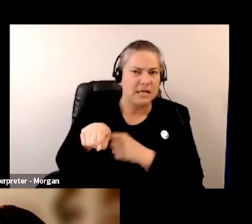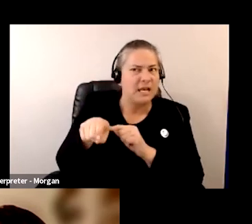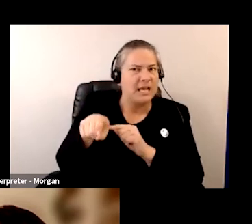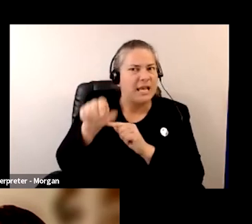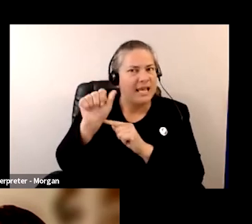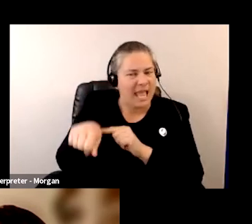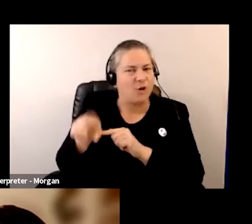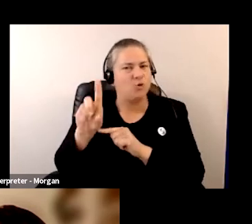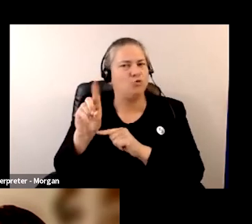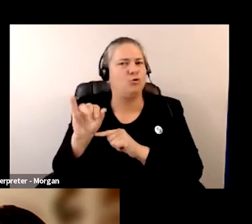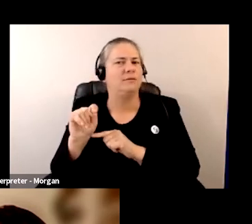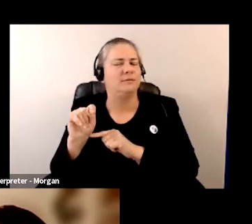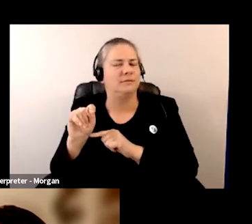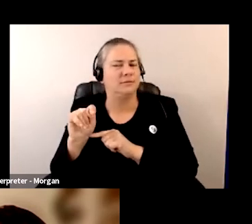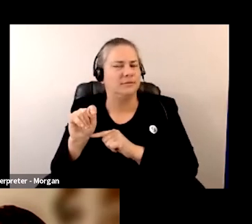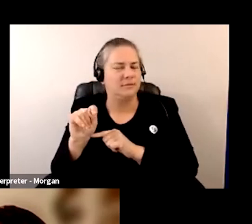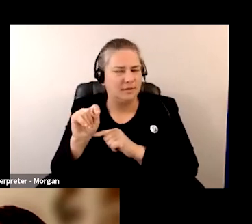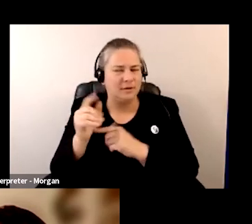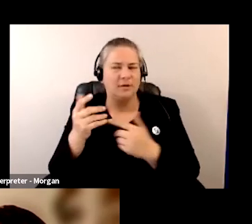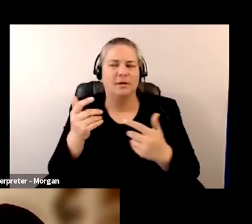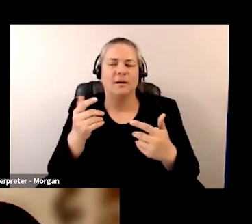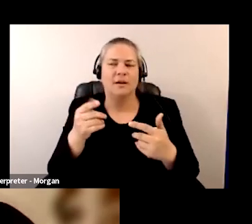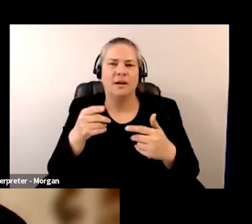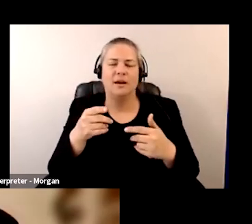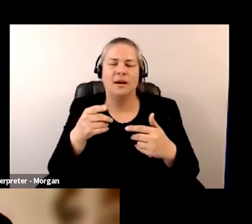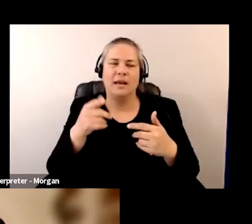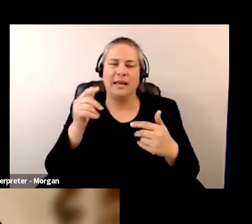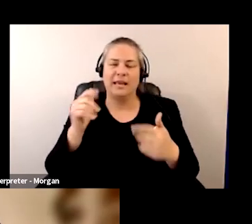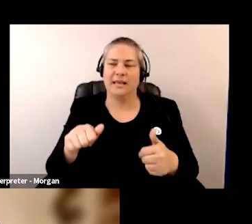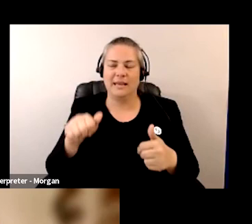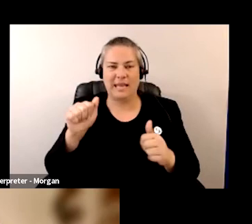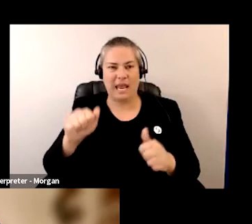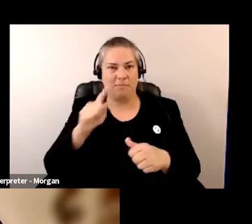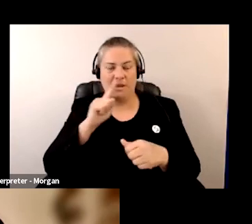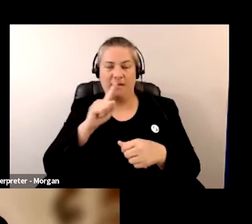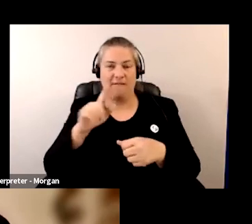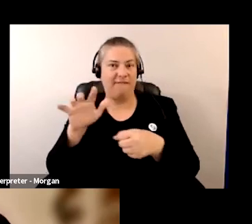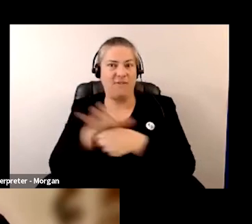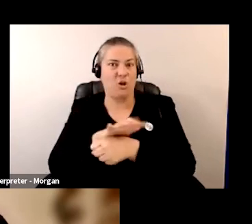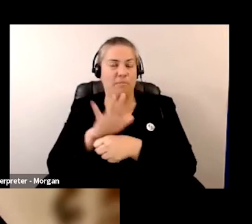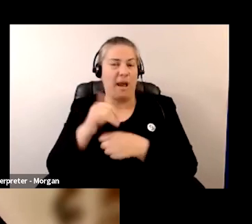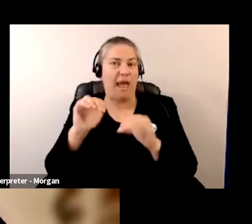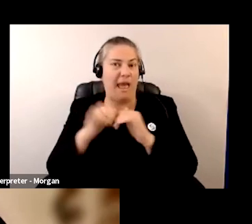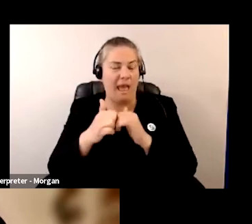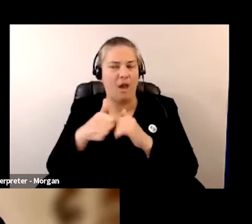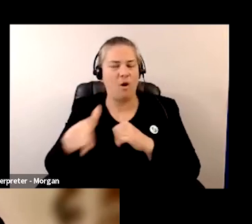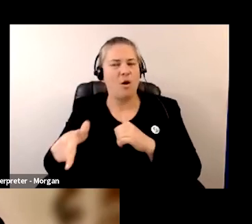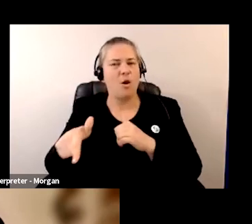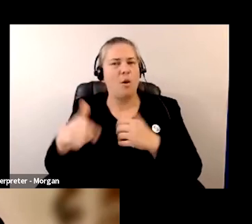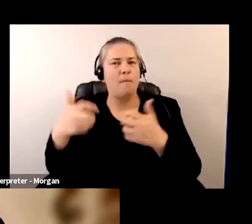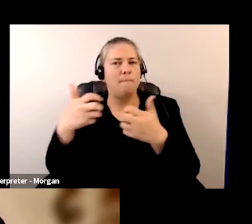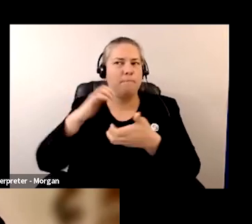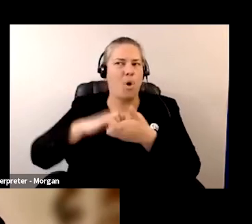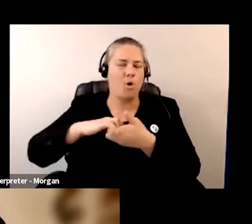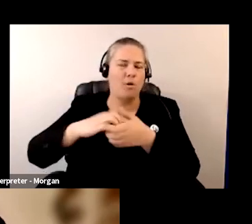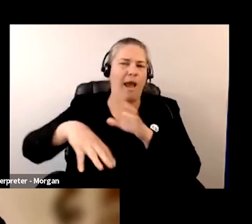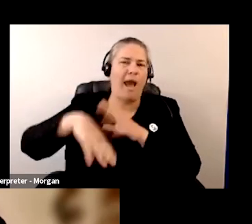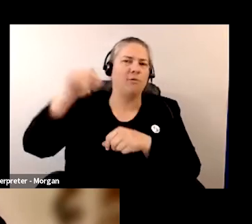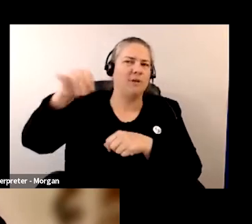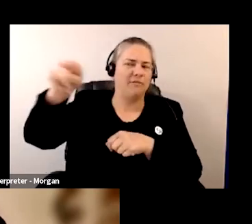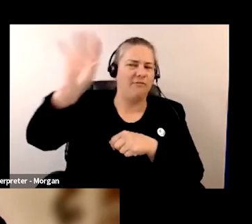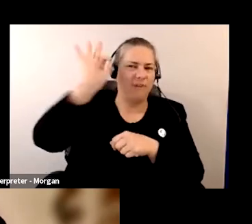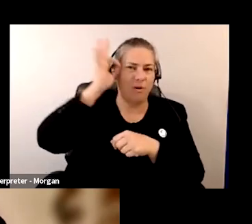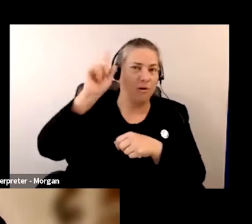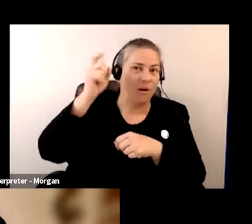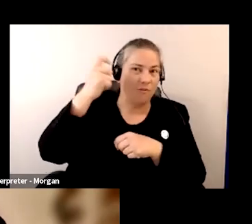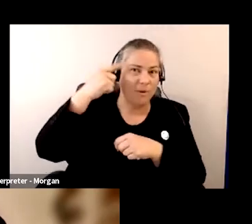filled. And also it can be filled in part by partners that are outside the federal government, but perhaps with